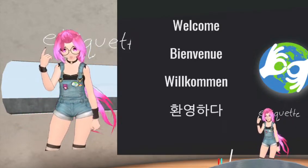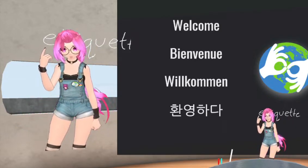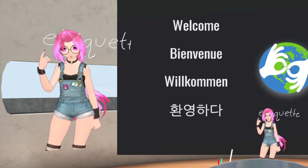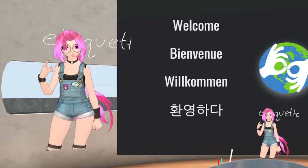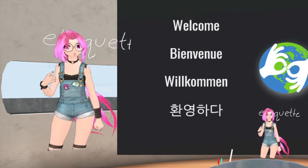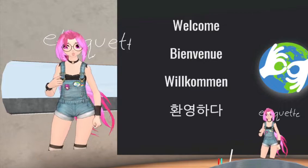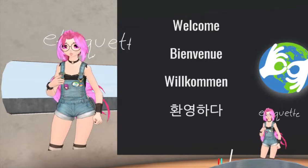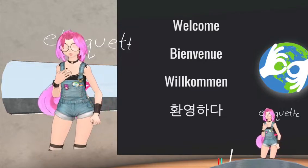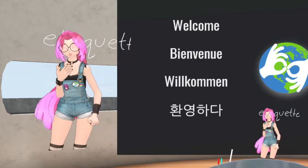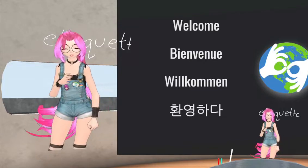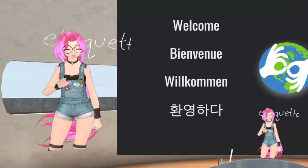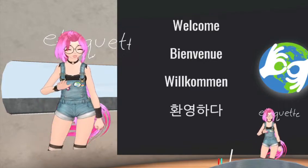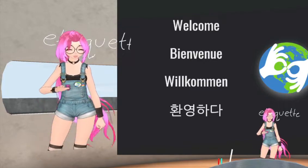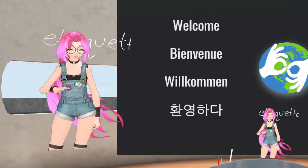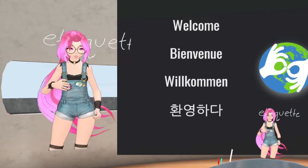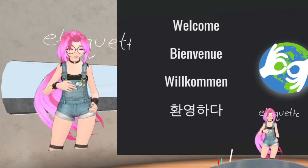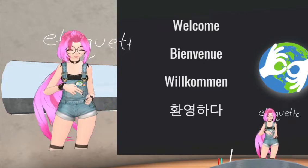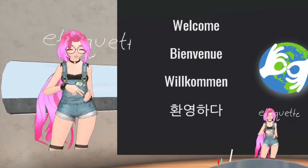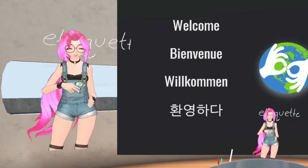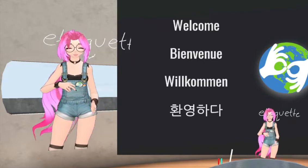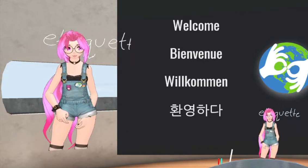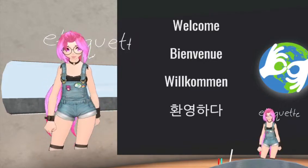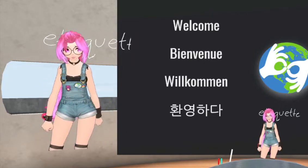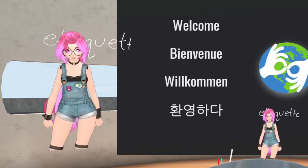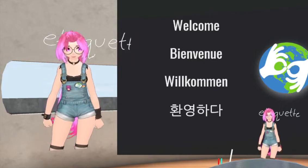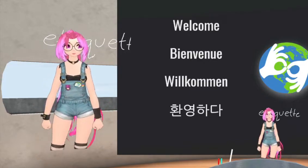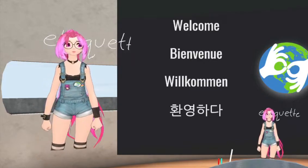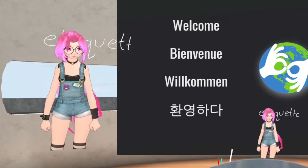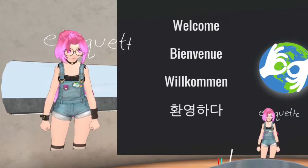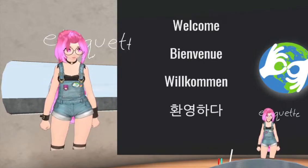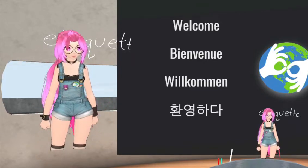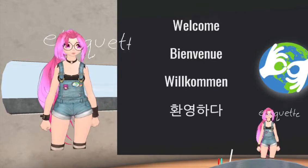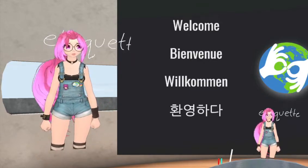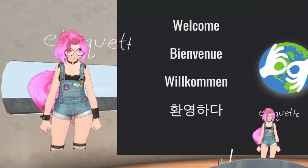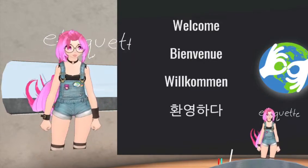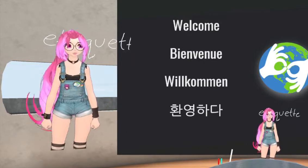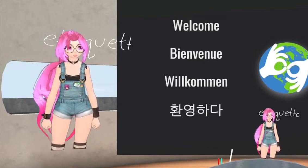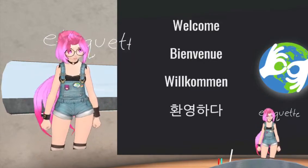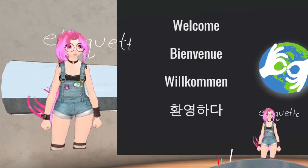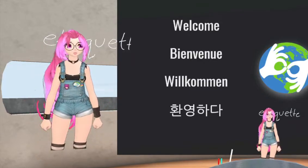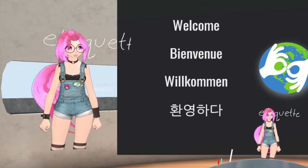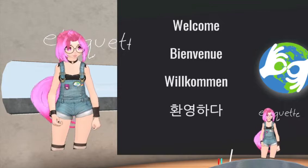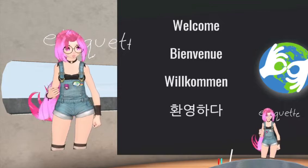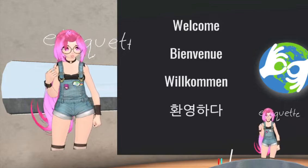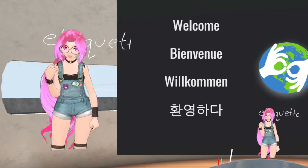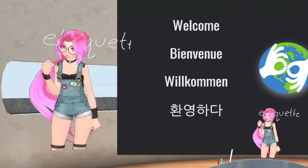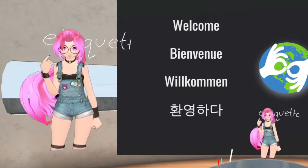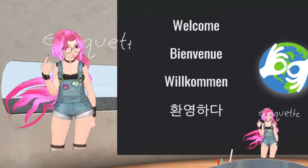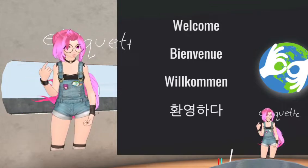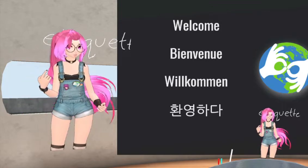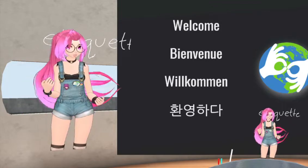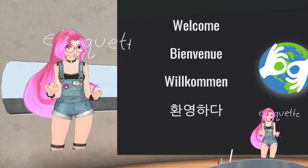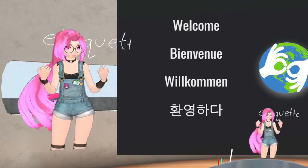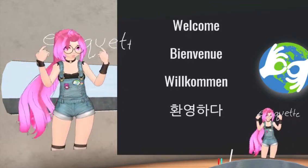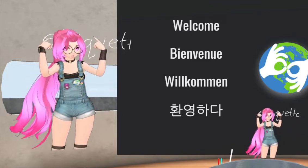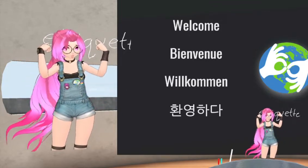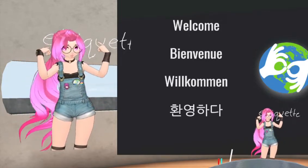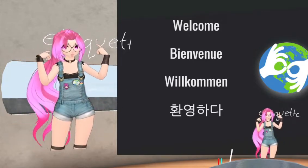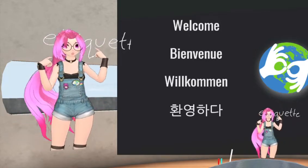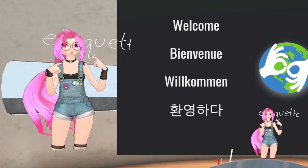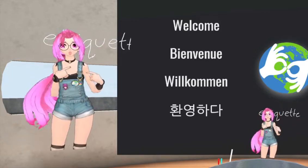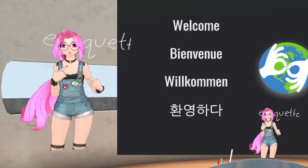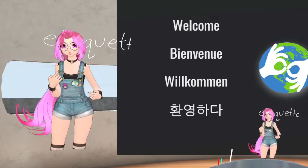facial tracking. It's going to be so cool. I can't wait to teach a class and just be like blah, blah, blah, blah, blah, blah, blah, and just moving my mouth and my